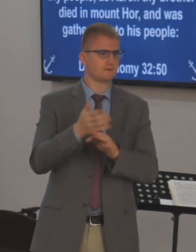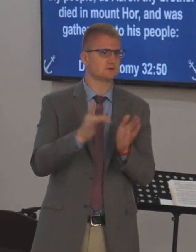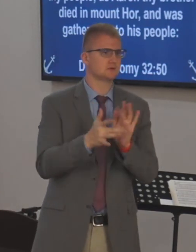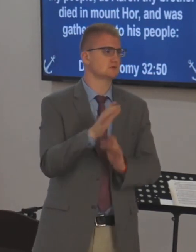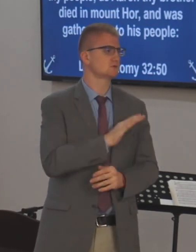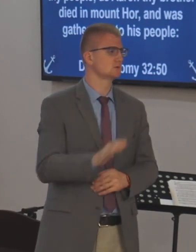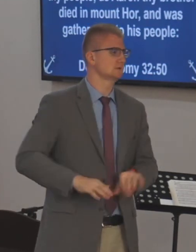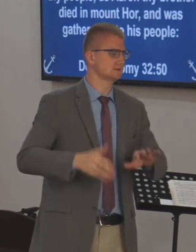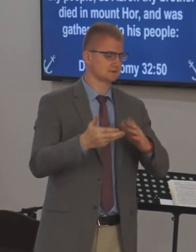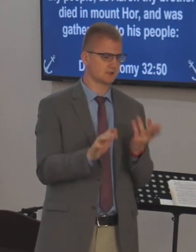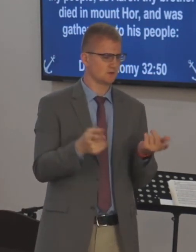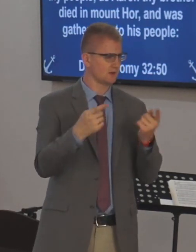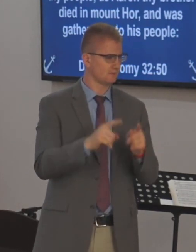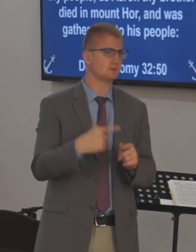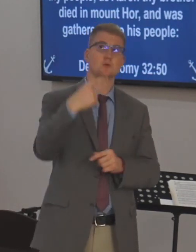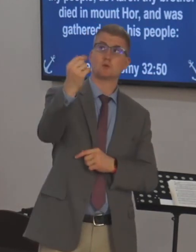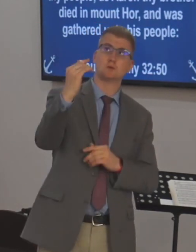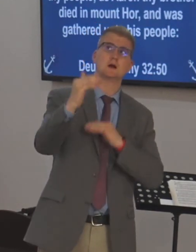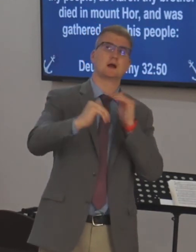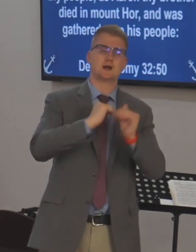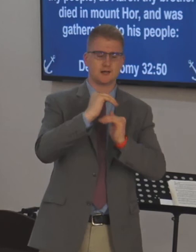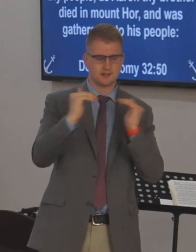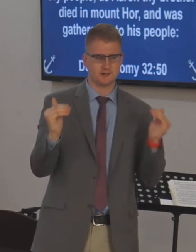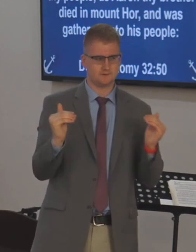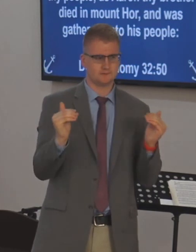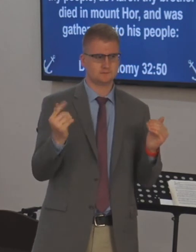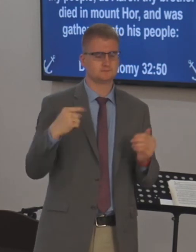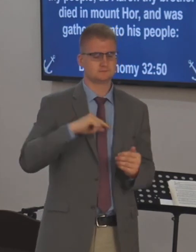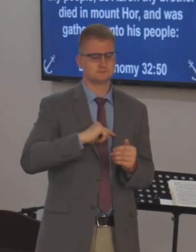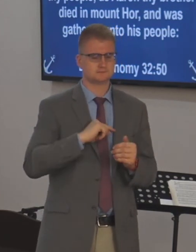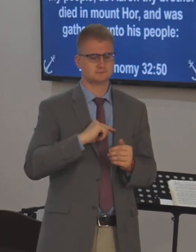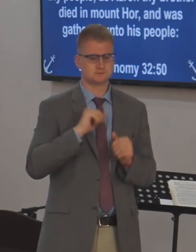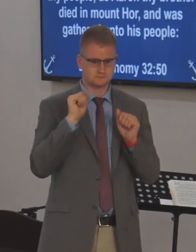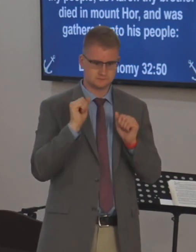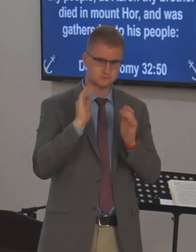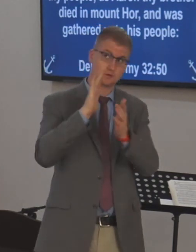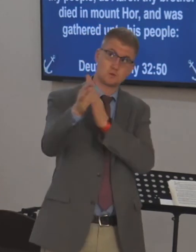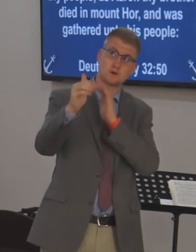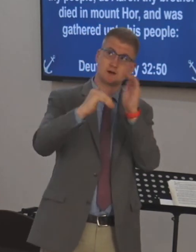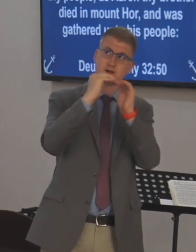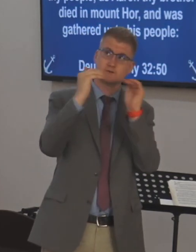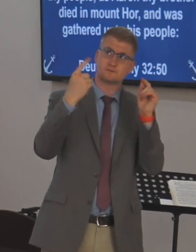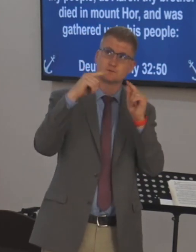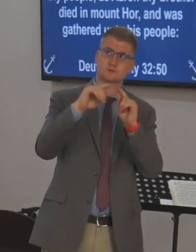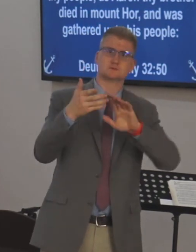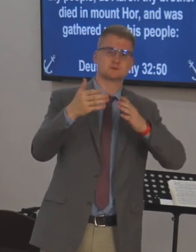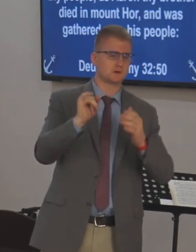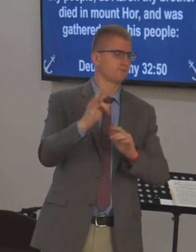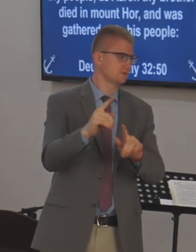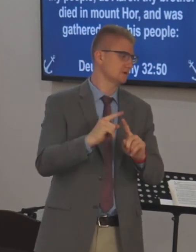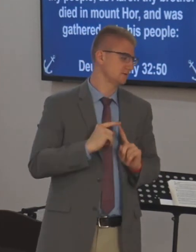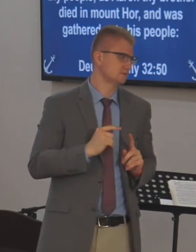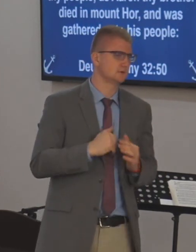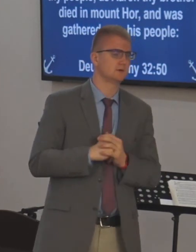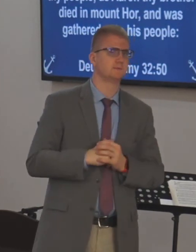to them? They went to heaven. We go to heaven today when you die. Okay, your soul. And verse